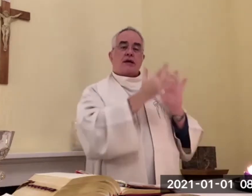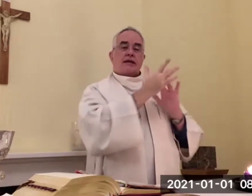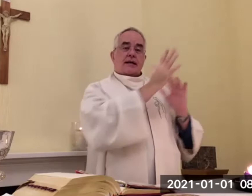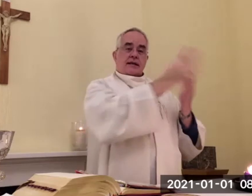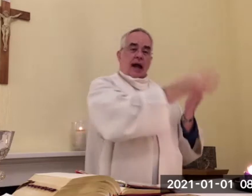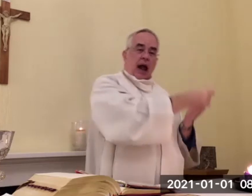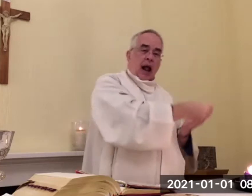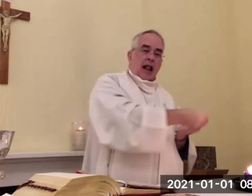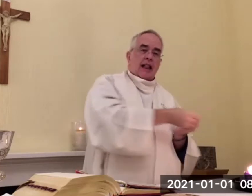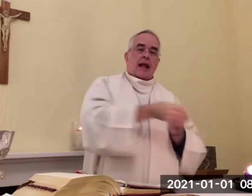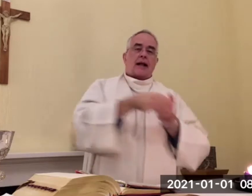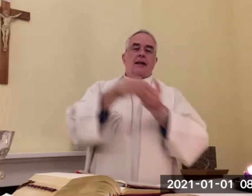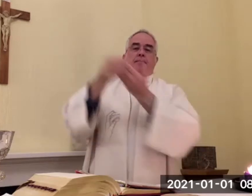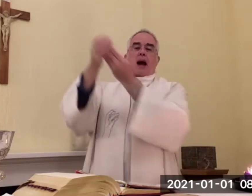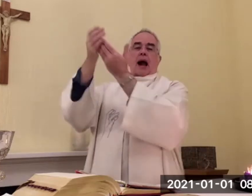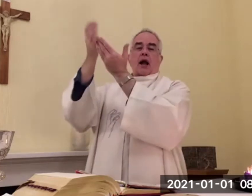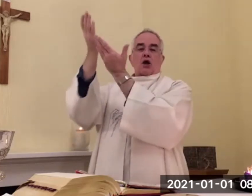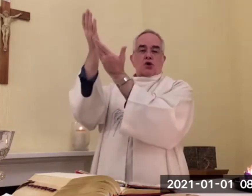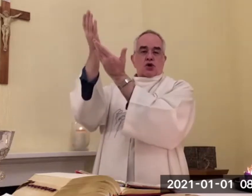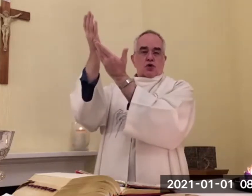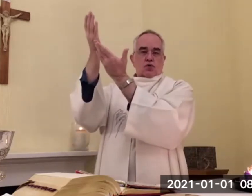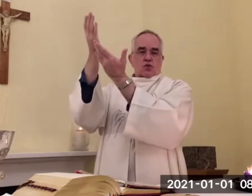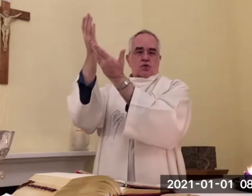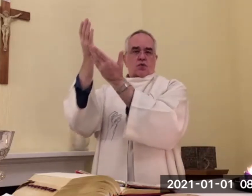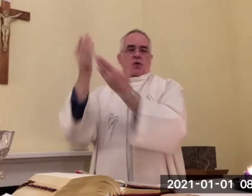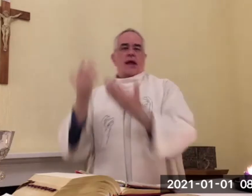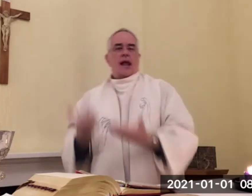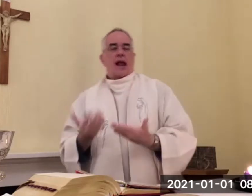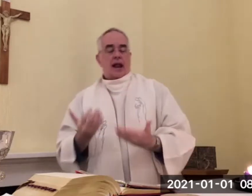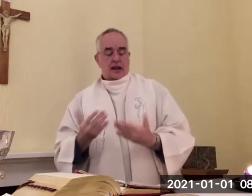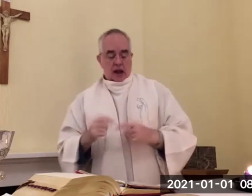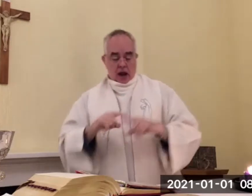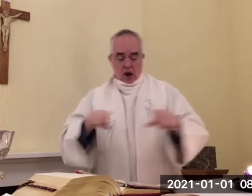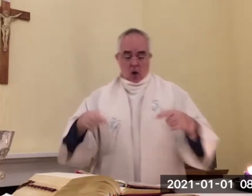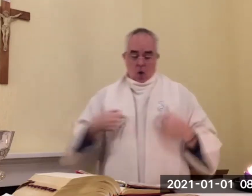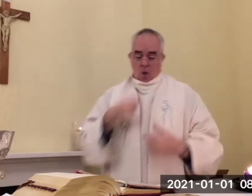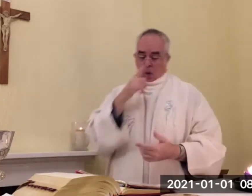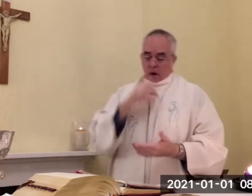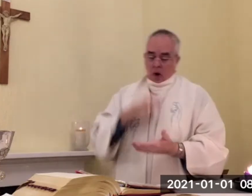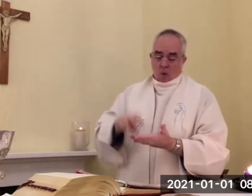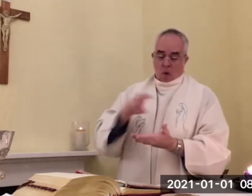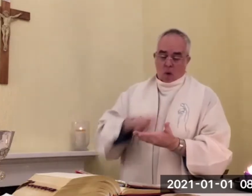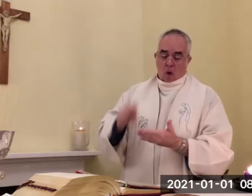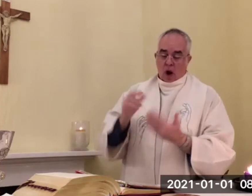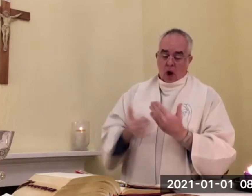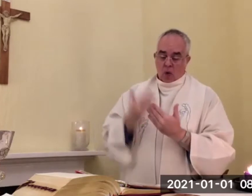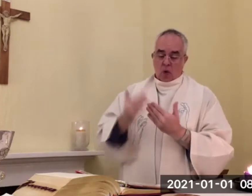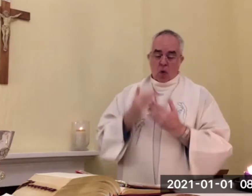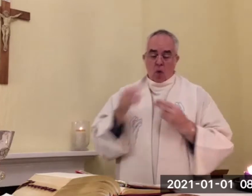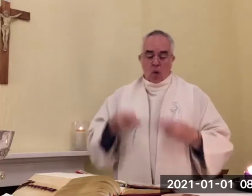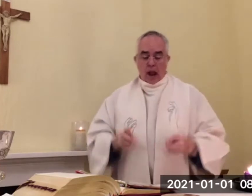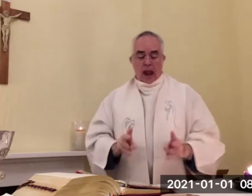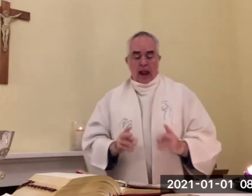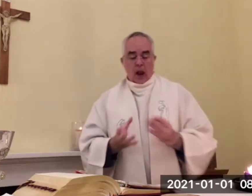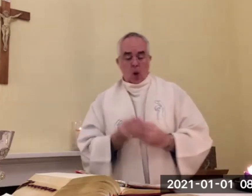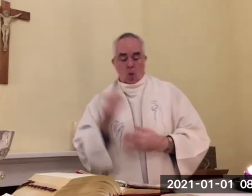Jesus led us back to you. Now we can walk a new way with